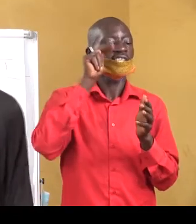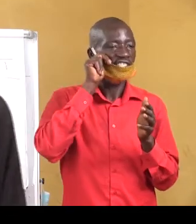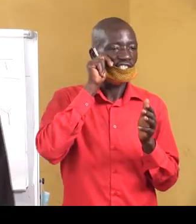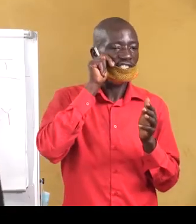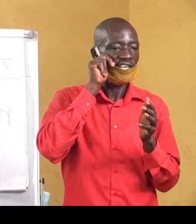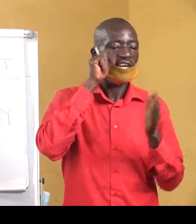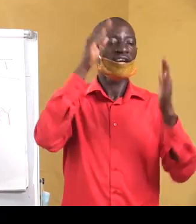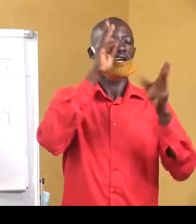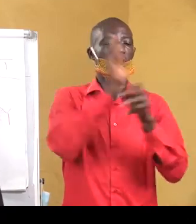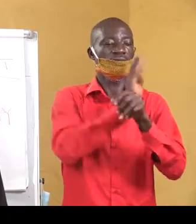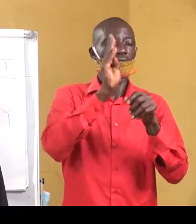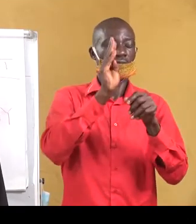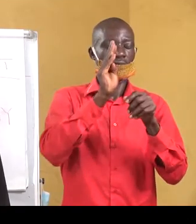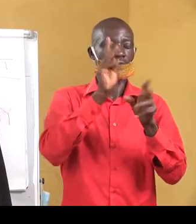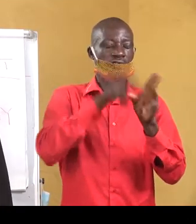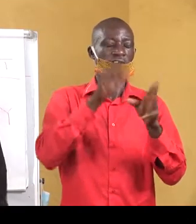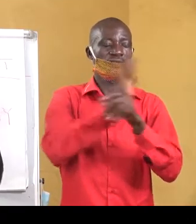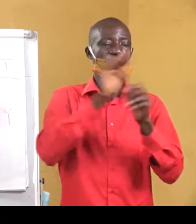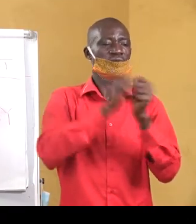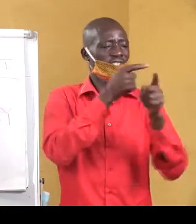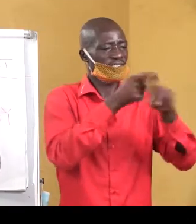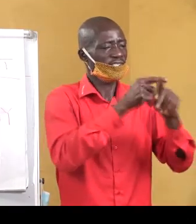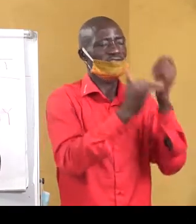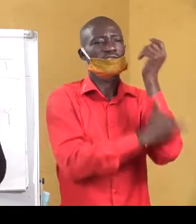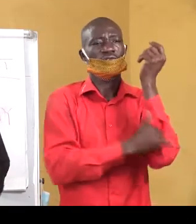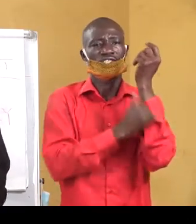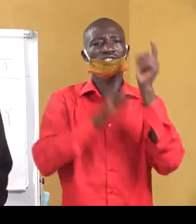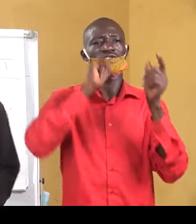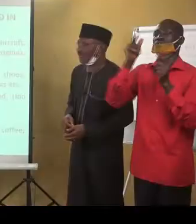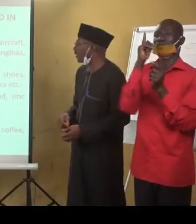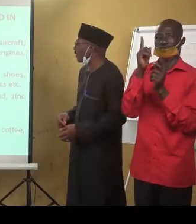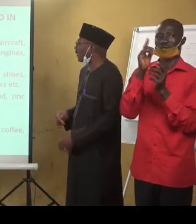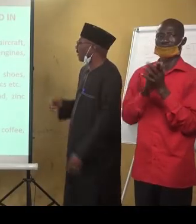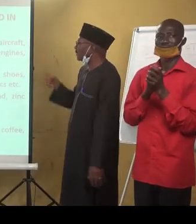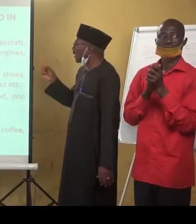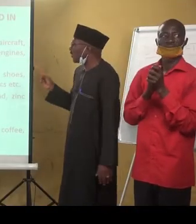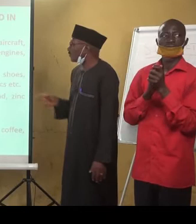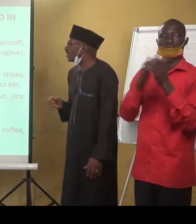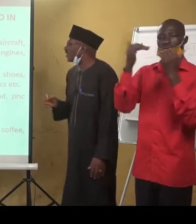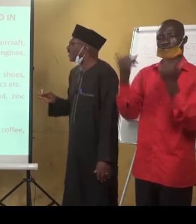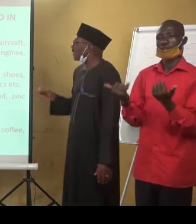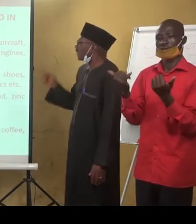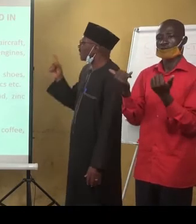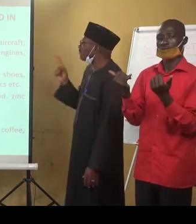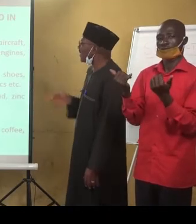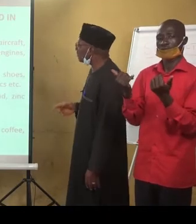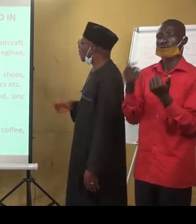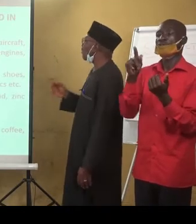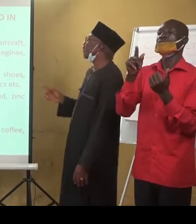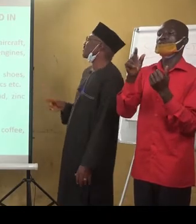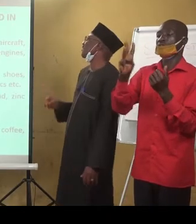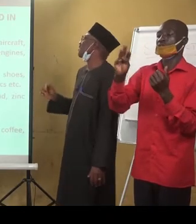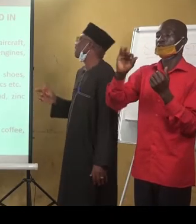trade. Nigeria is involved in transactions with many countries. Now, the